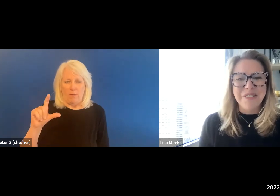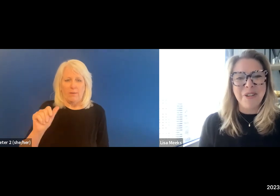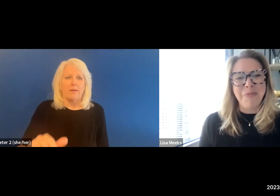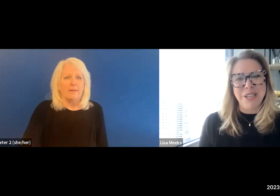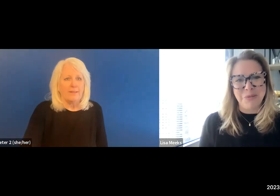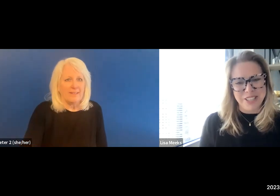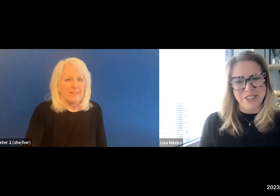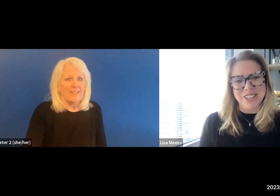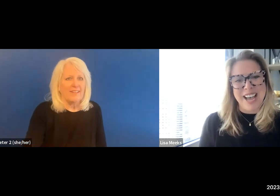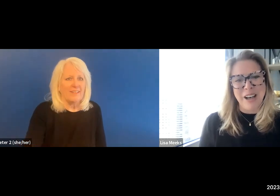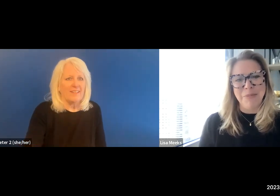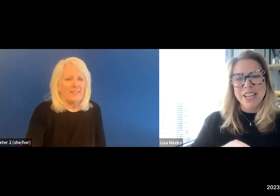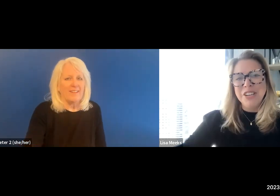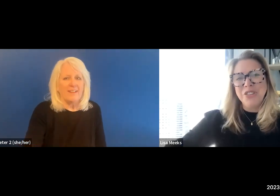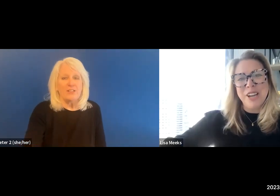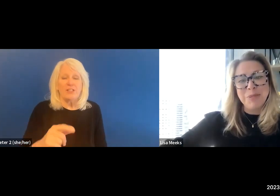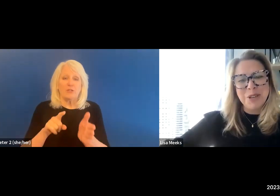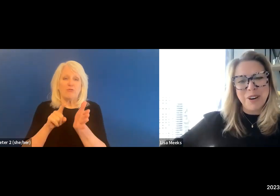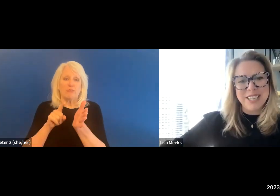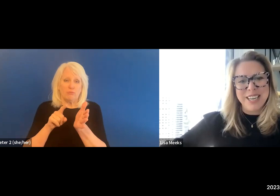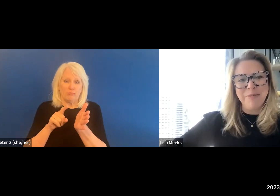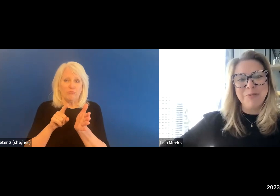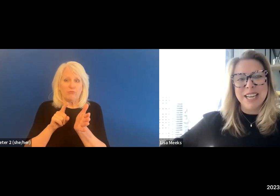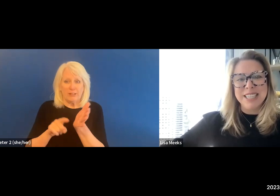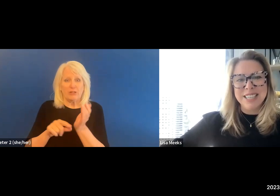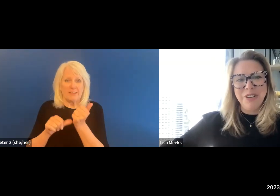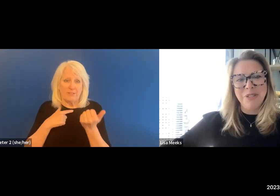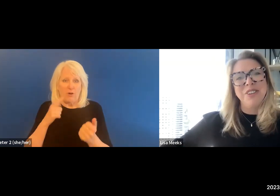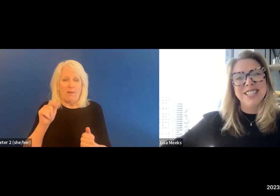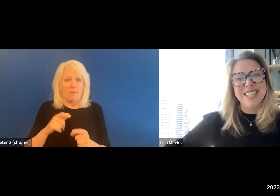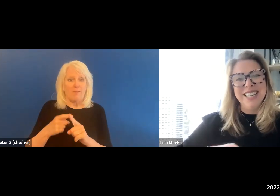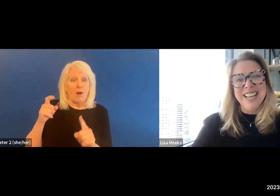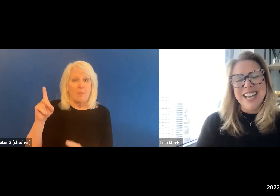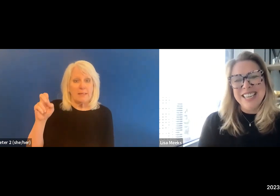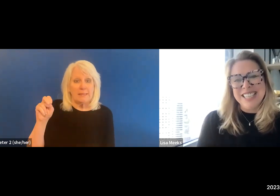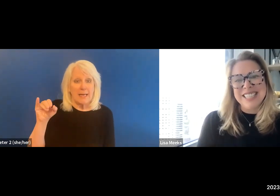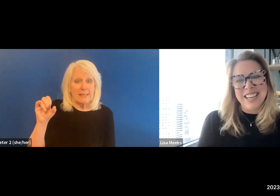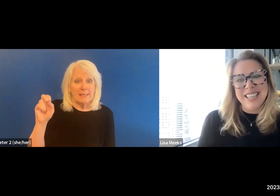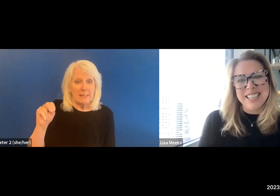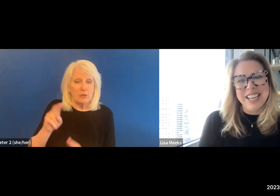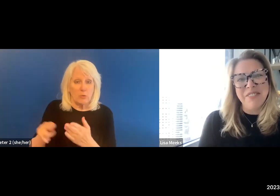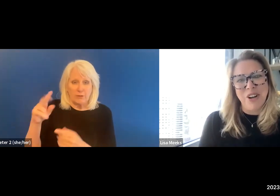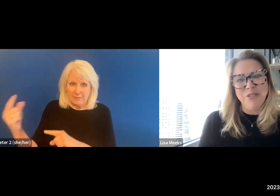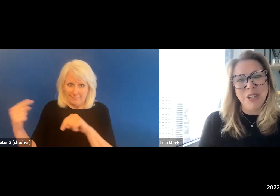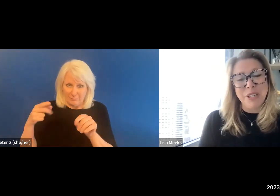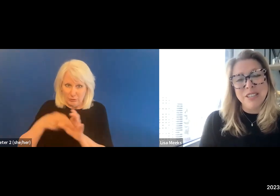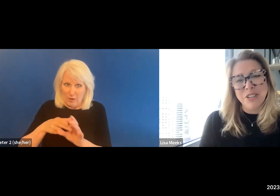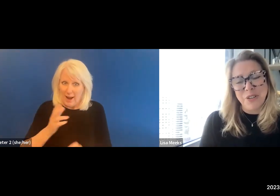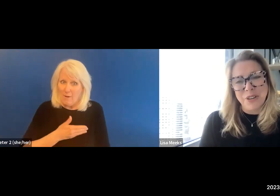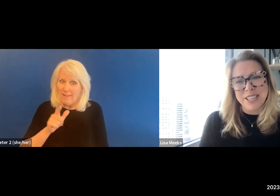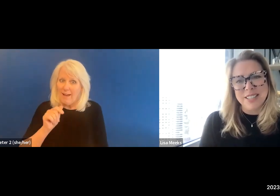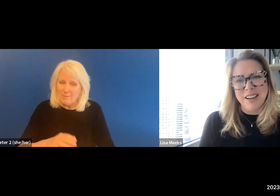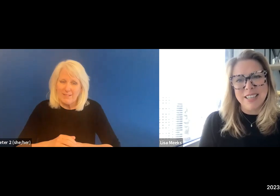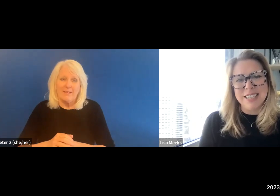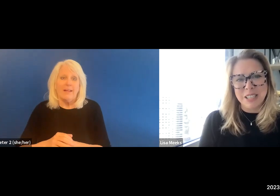assistant for the Meeks Research Lab. She comes to our team from Denison University and is excited to get involved in